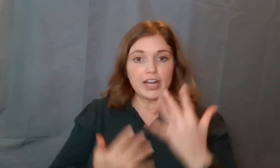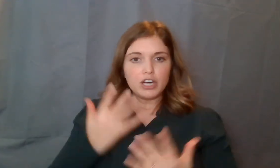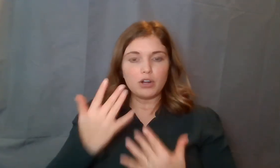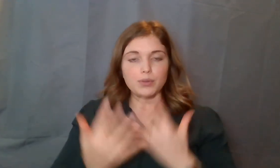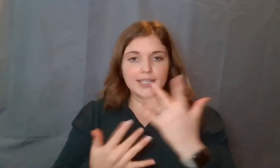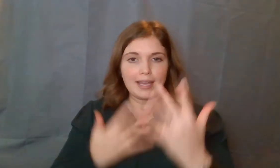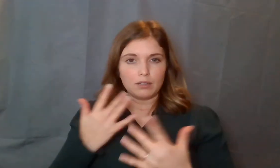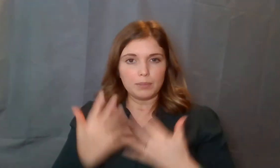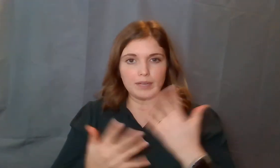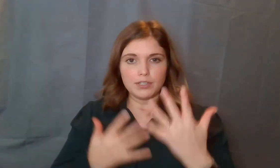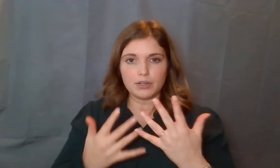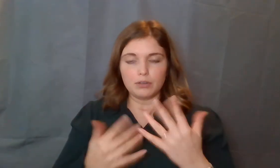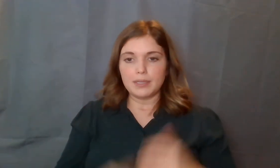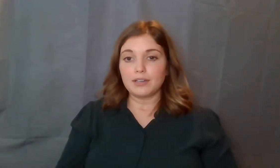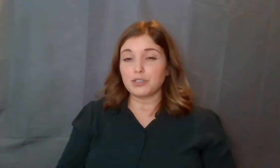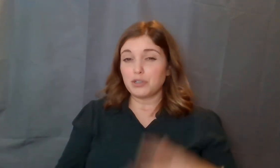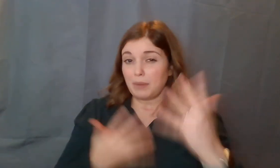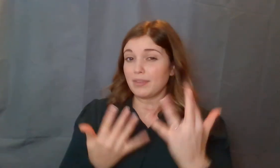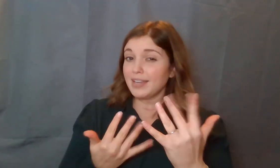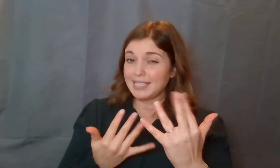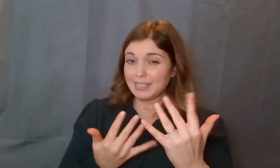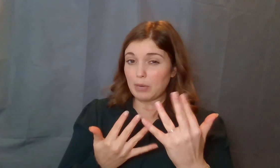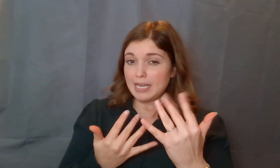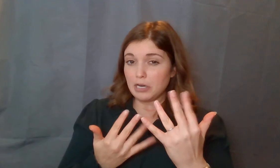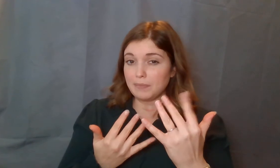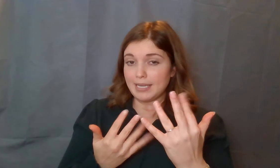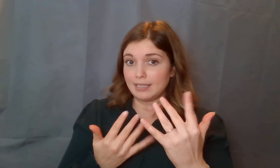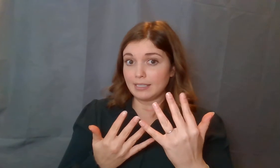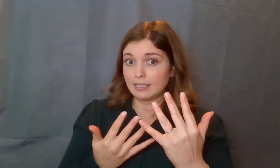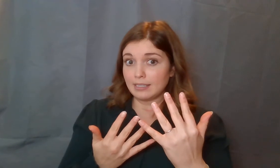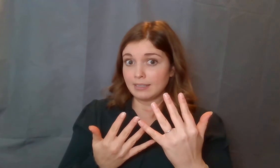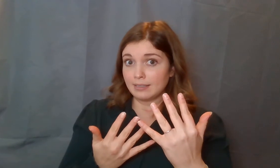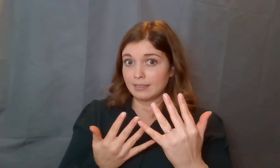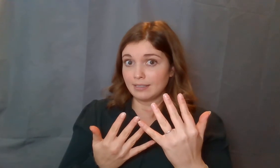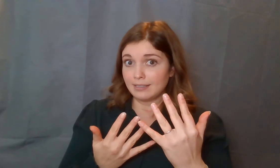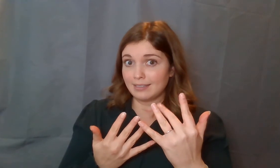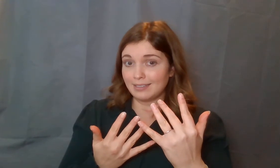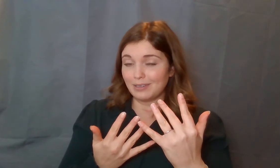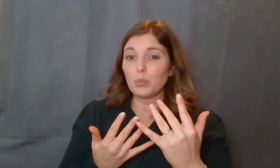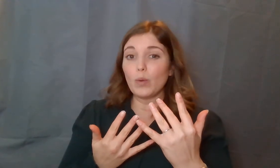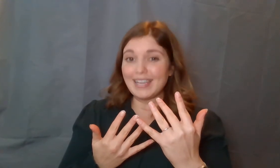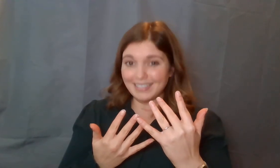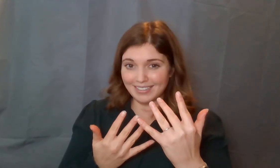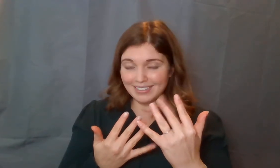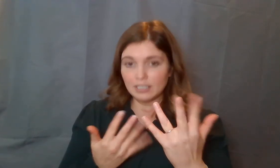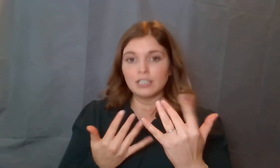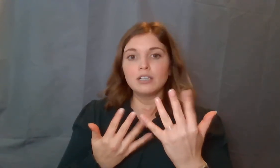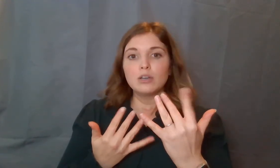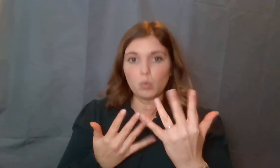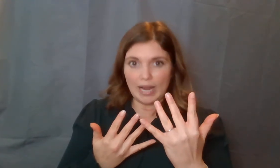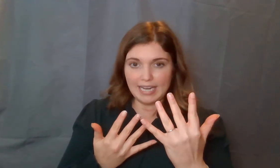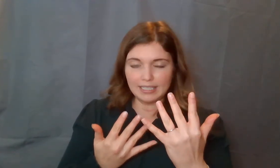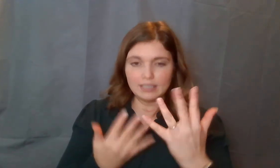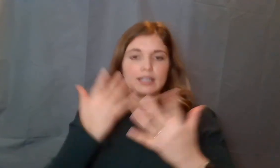fire goes in that little bit of a circle because do you remember this right here means wait. Wait, and